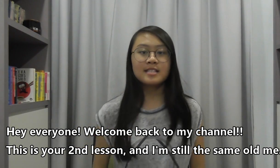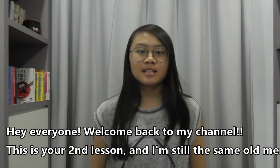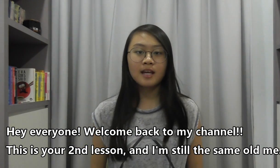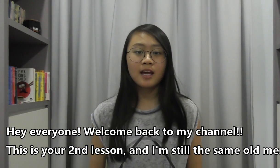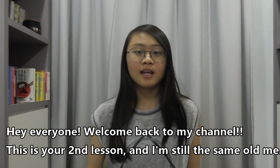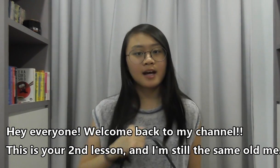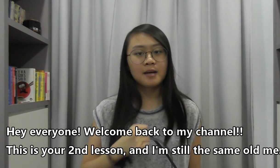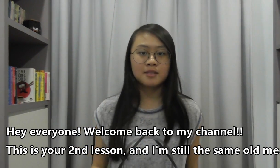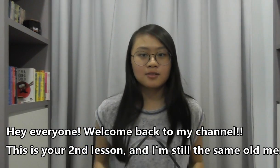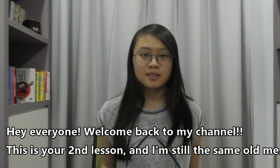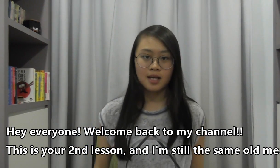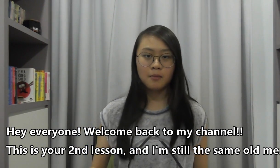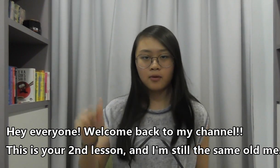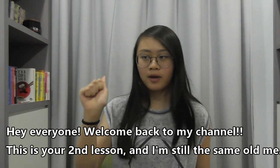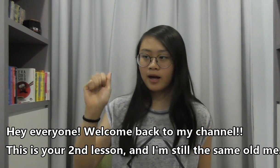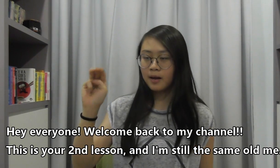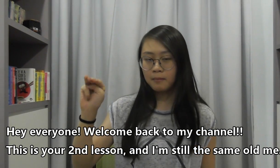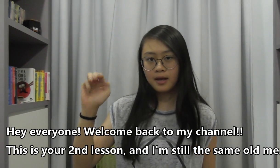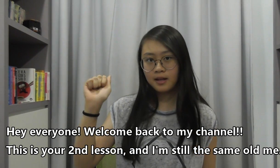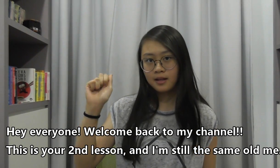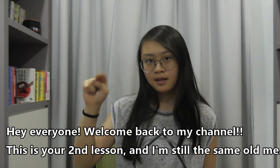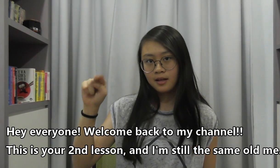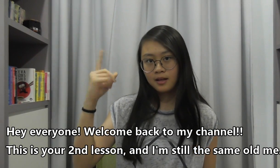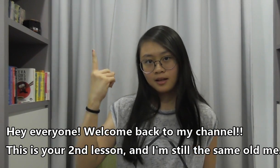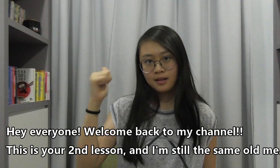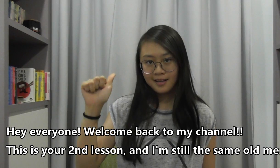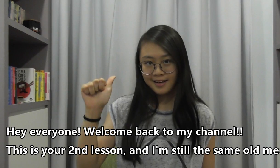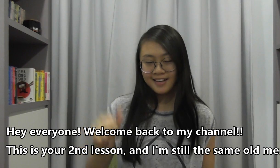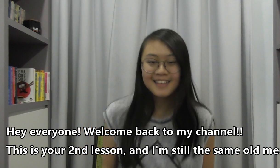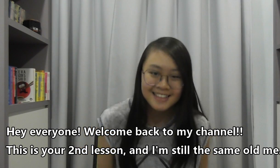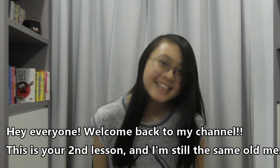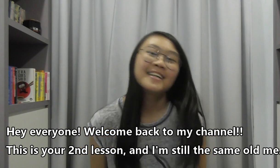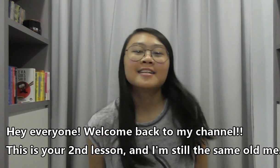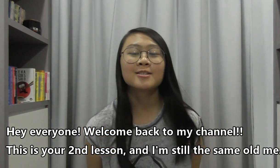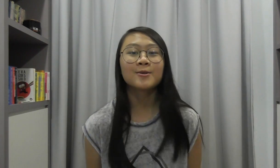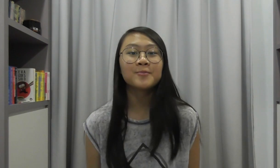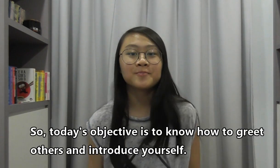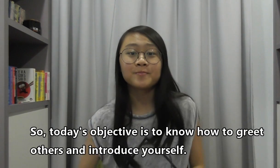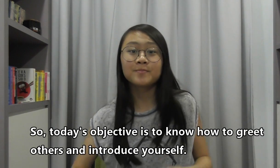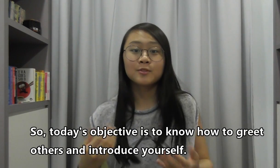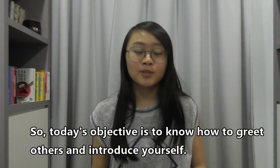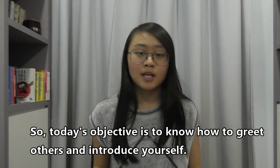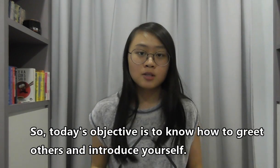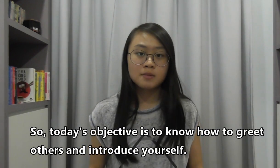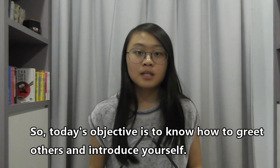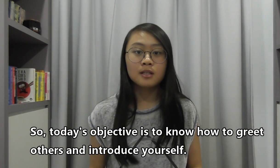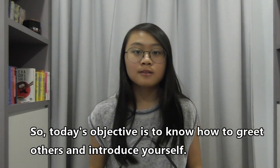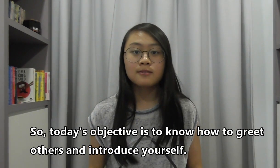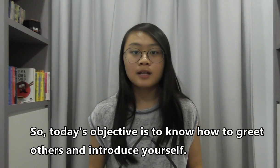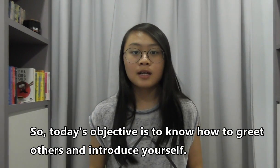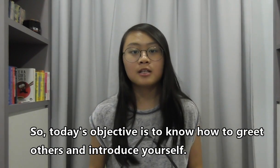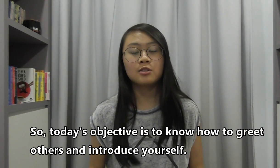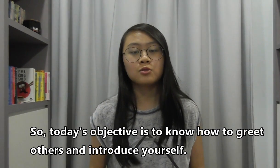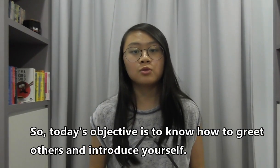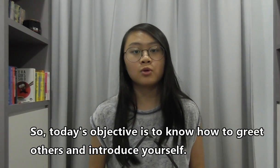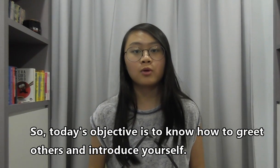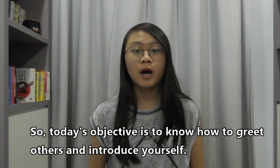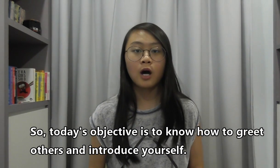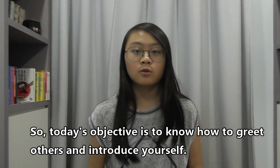lesson and I'm still the same old Amanda. So today's objective is to know how